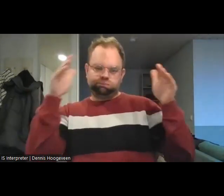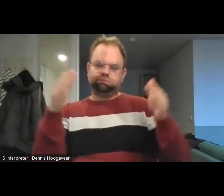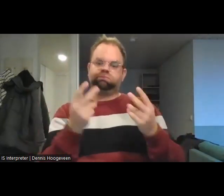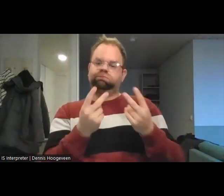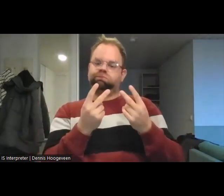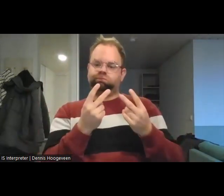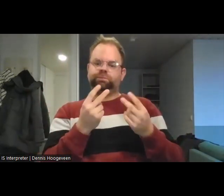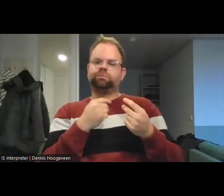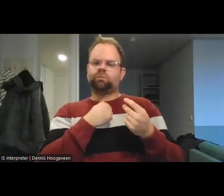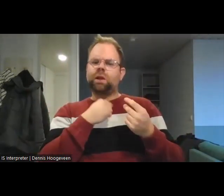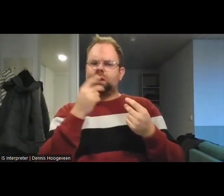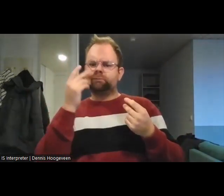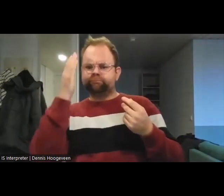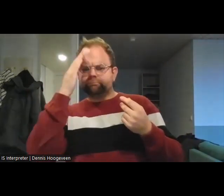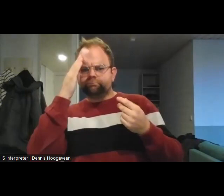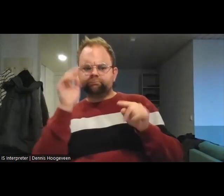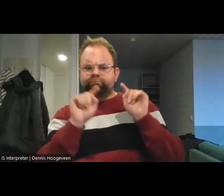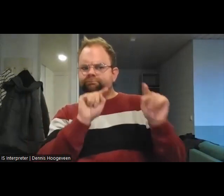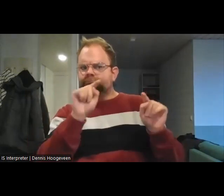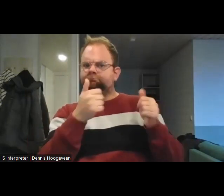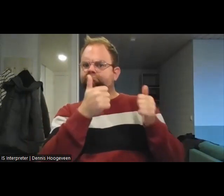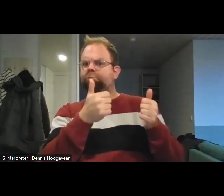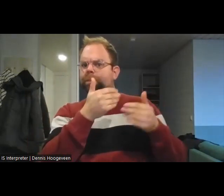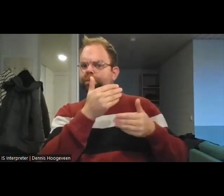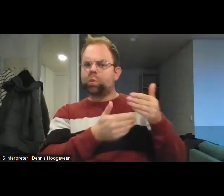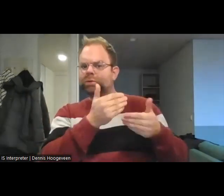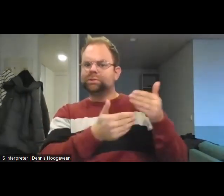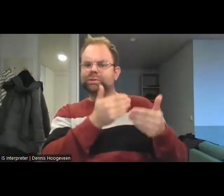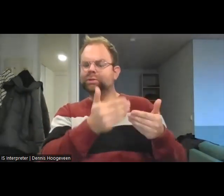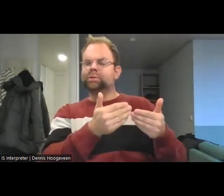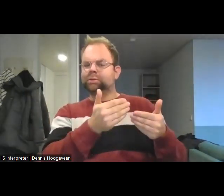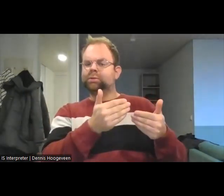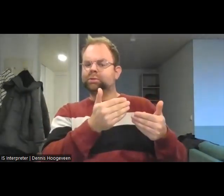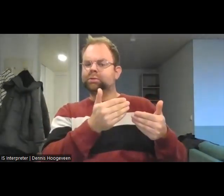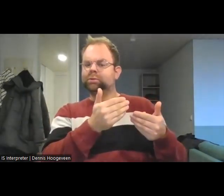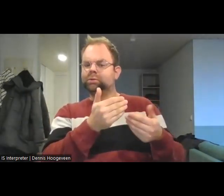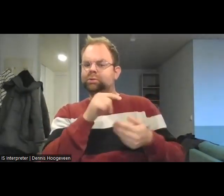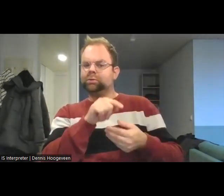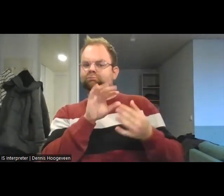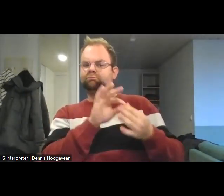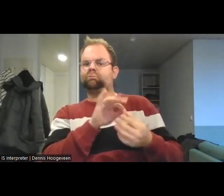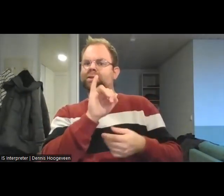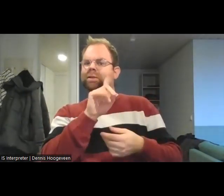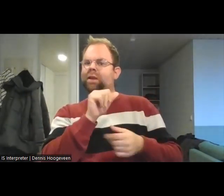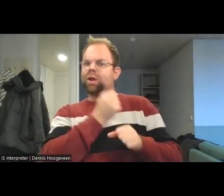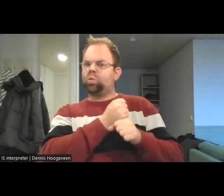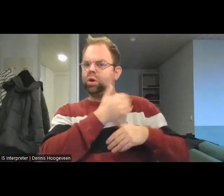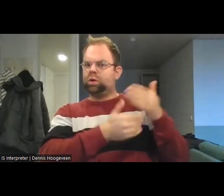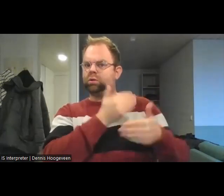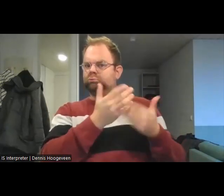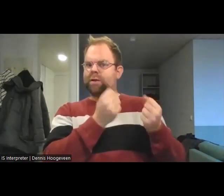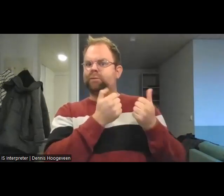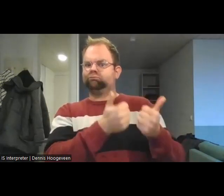vital area that we also need to take into consideration. For us to take into consideration is how to make sure